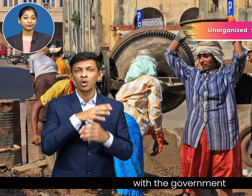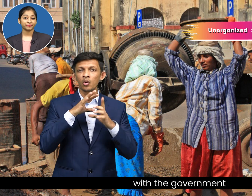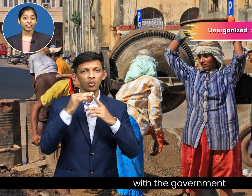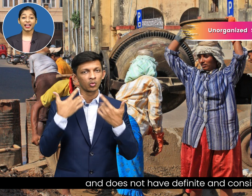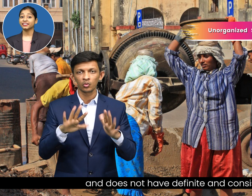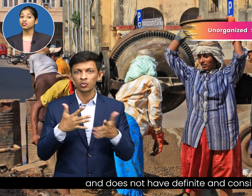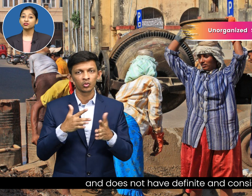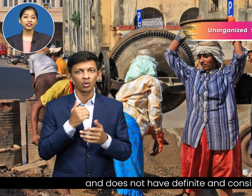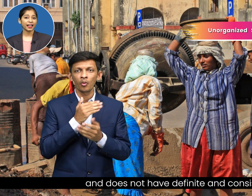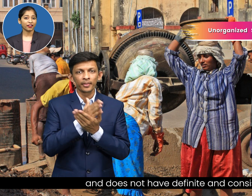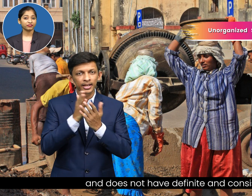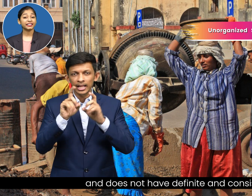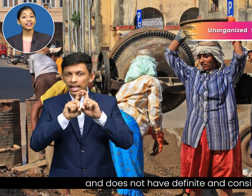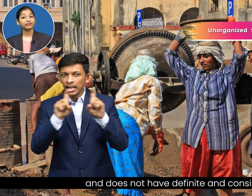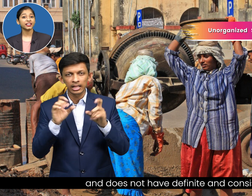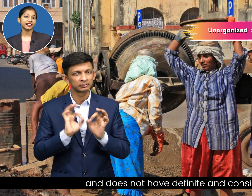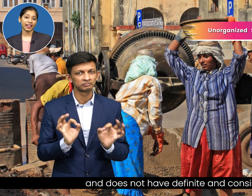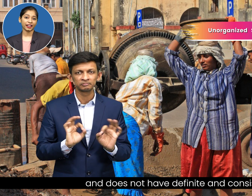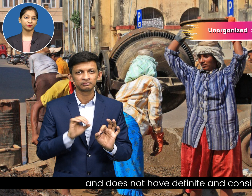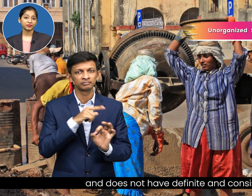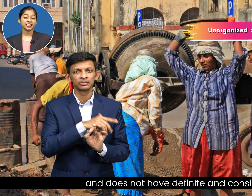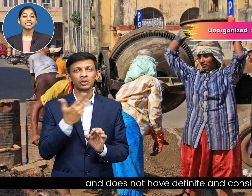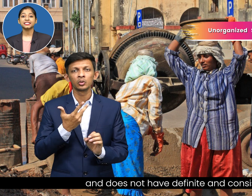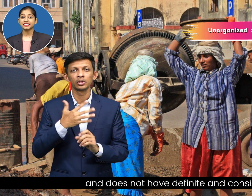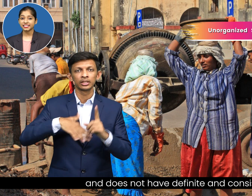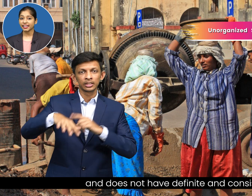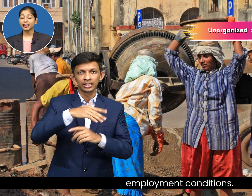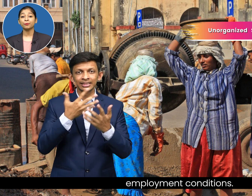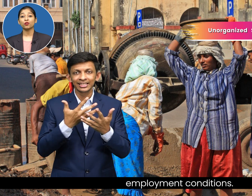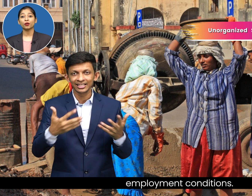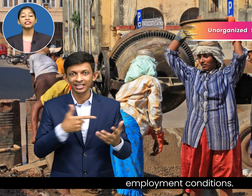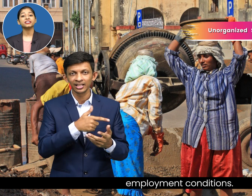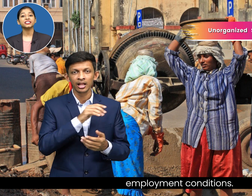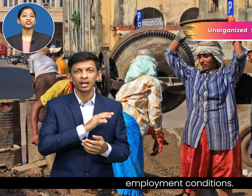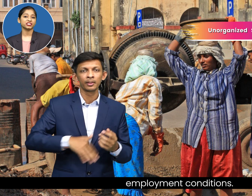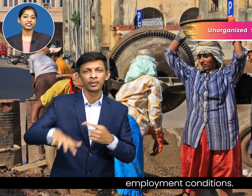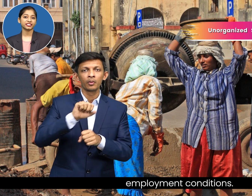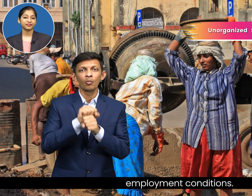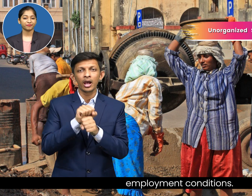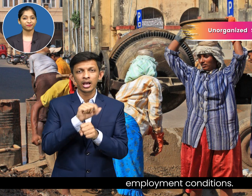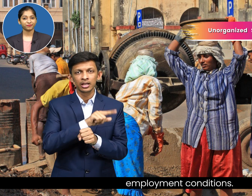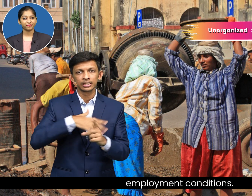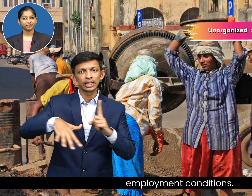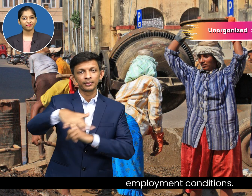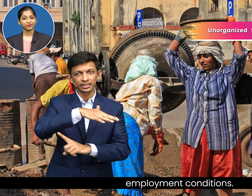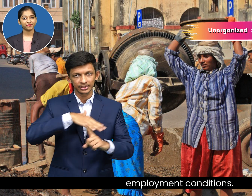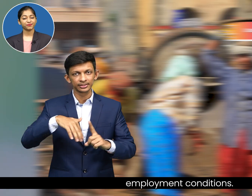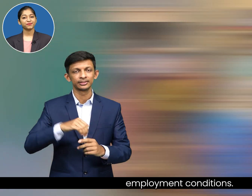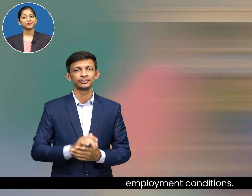government and does not have definite and consistent employment conditions.